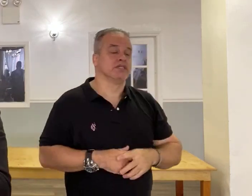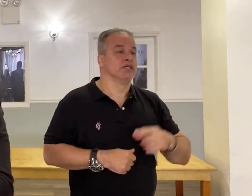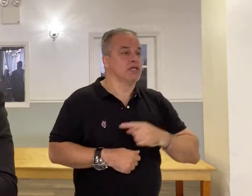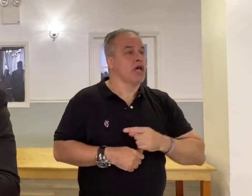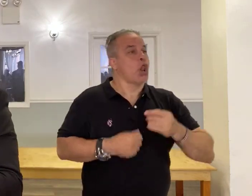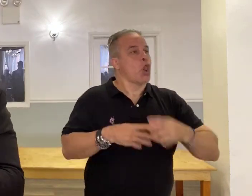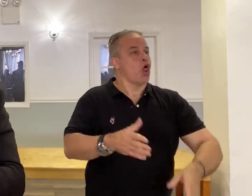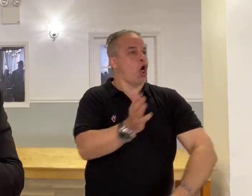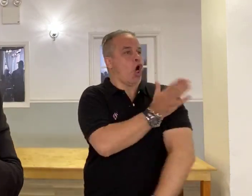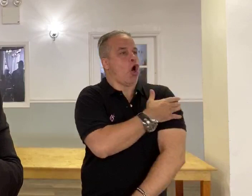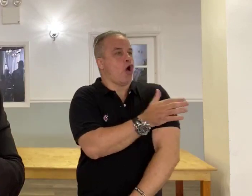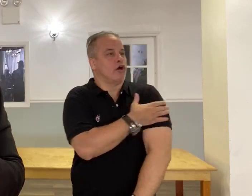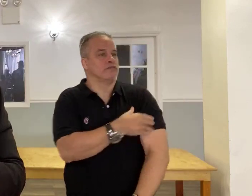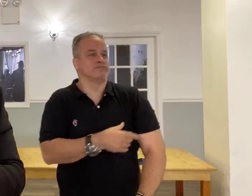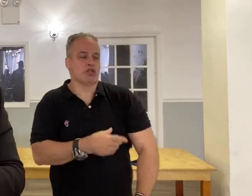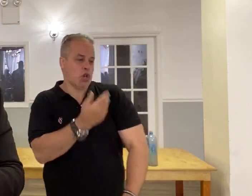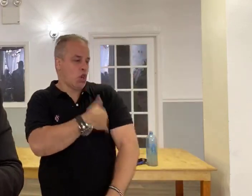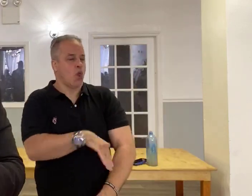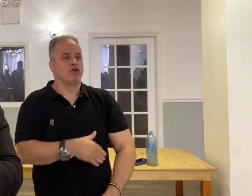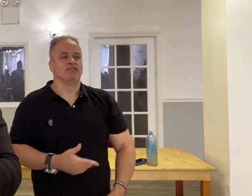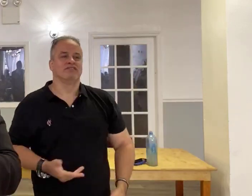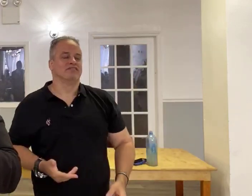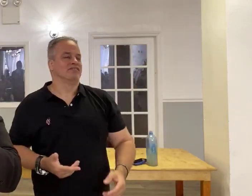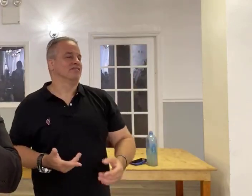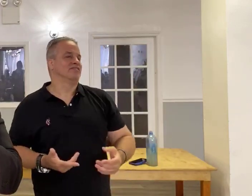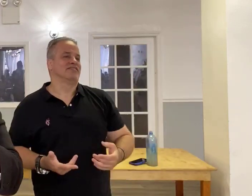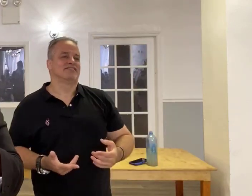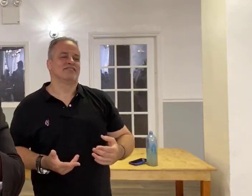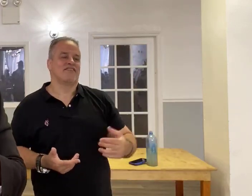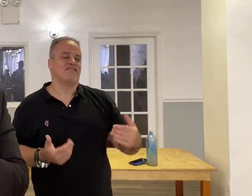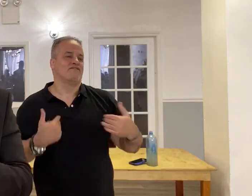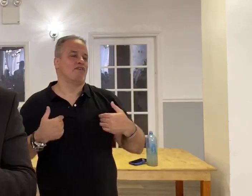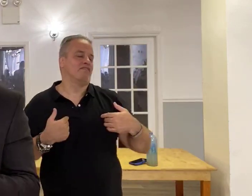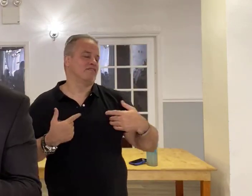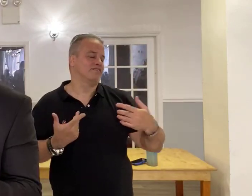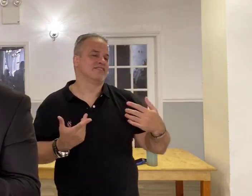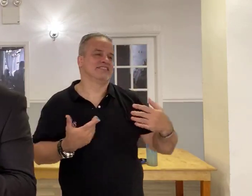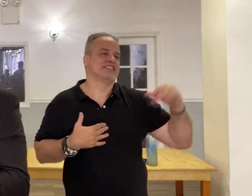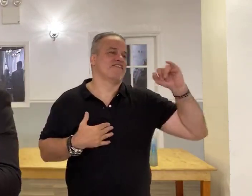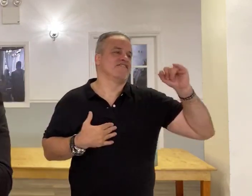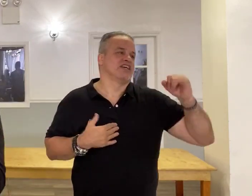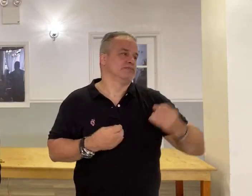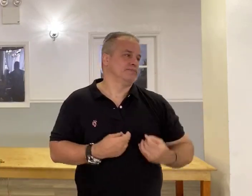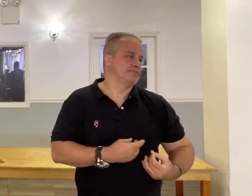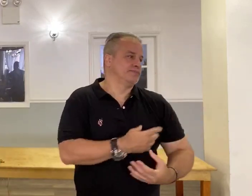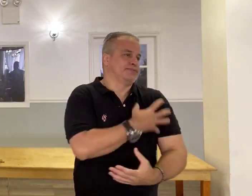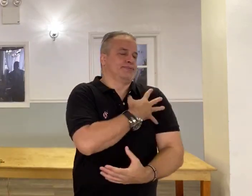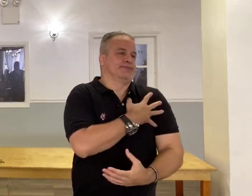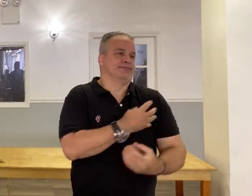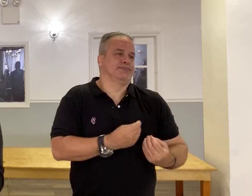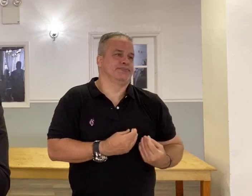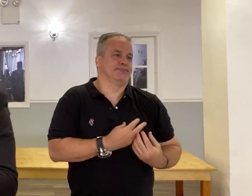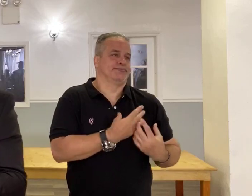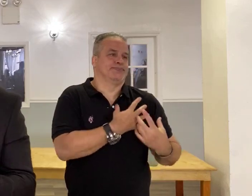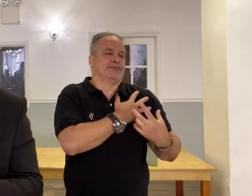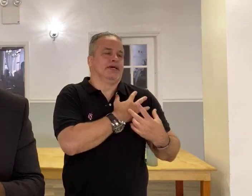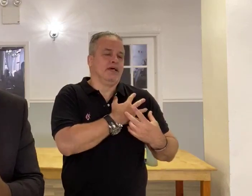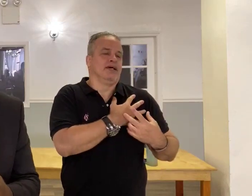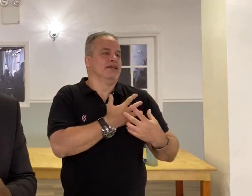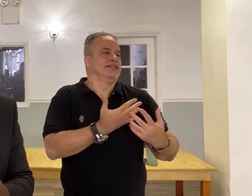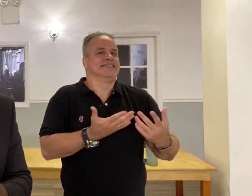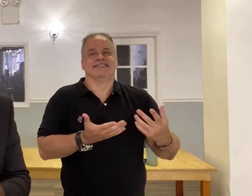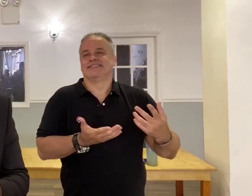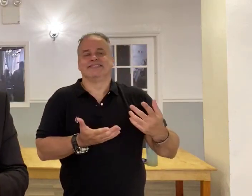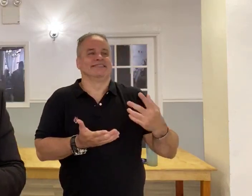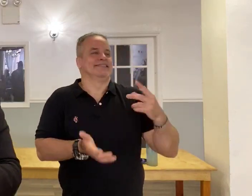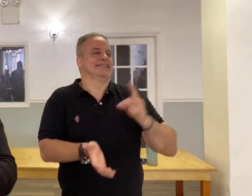Pastor Tom Bish. Many of you had met him. He was even my teacher at International Bible College for a time, a great